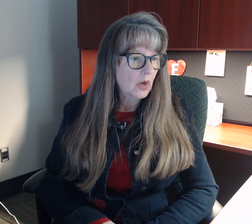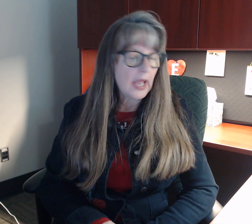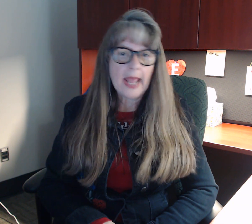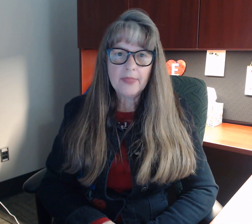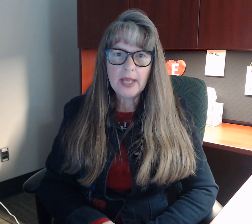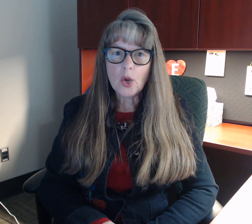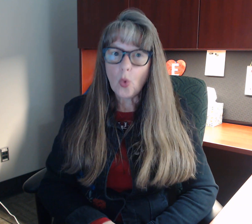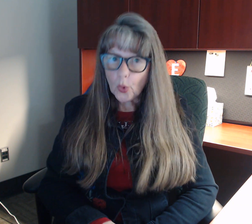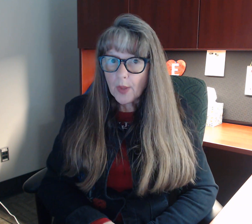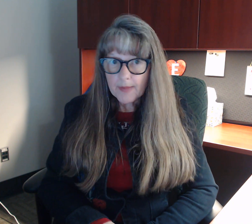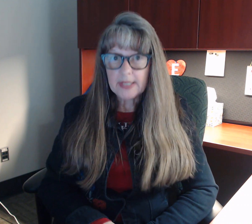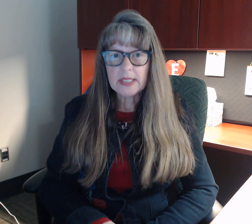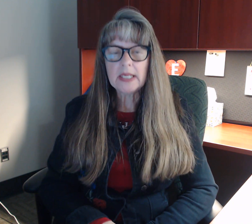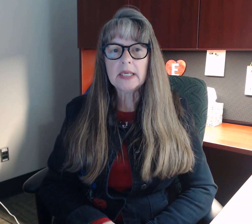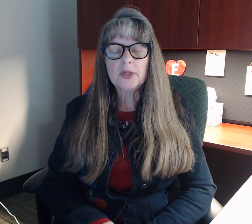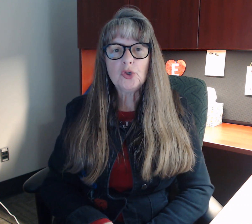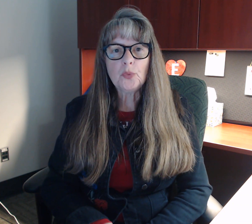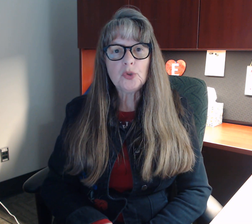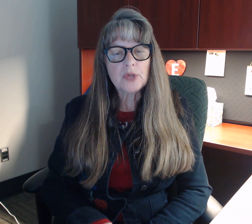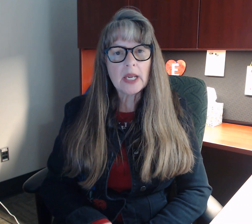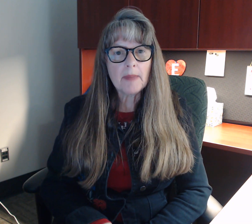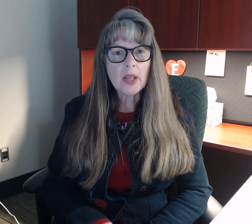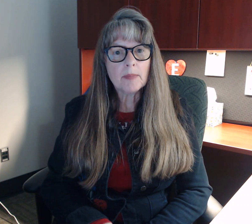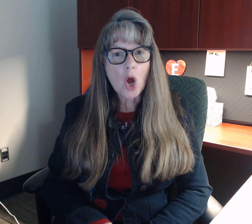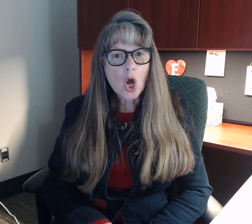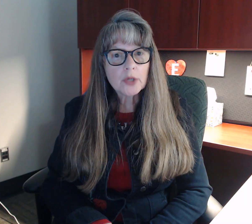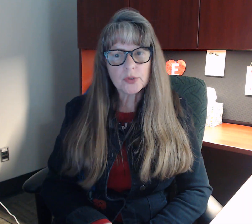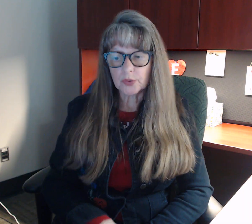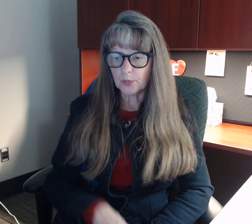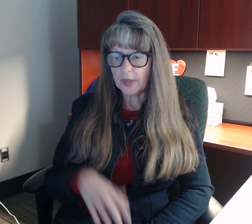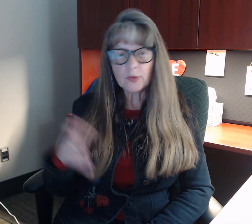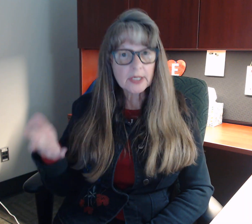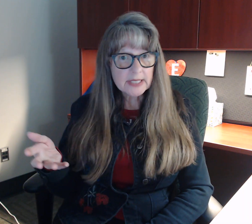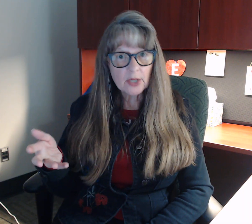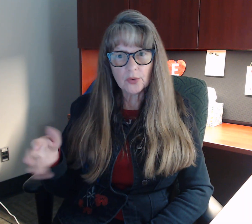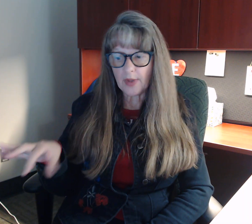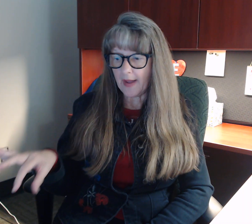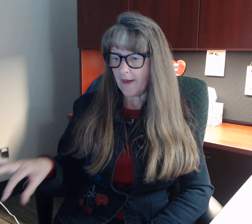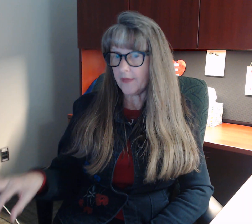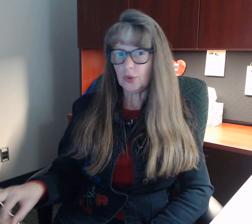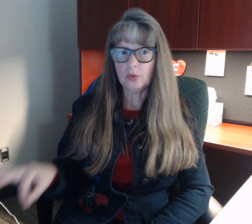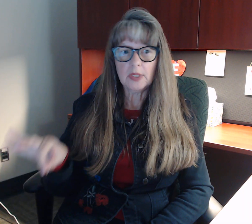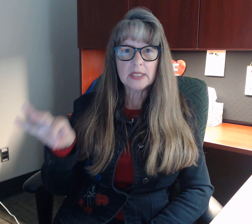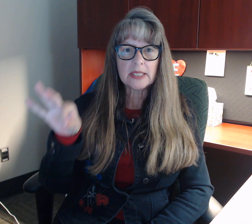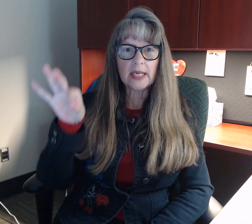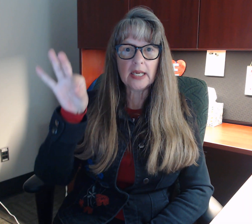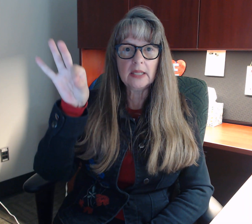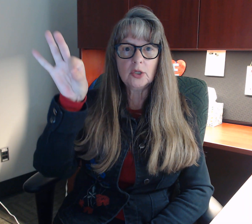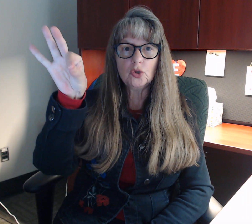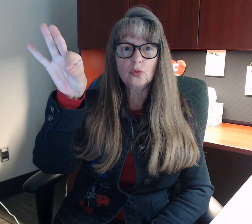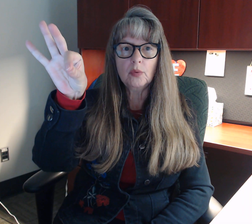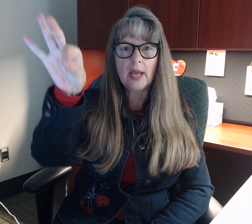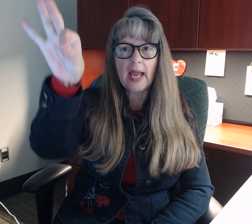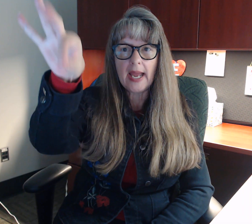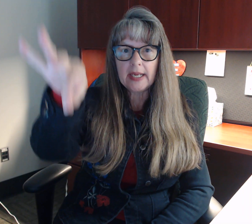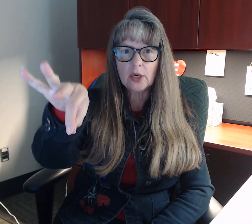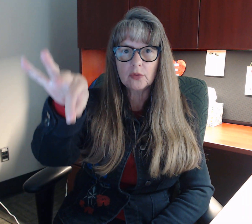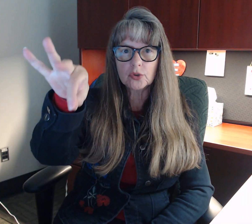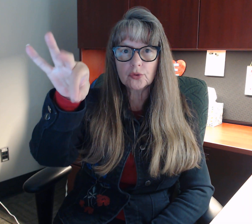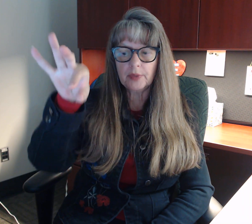And then ornament. You know, when you take them out of the box or whatever container you have, and you take it and then you hang it on the tree,